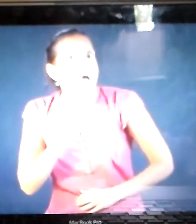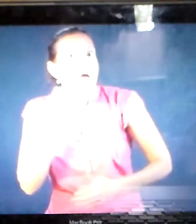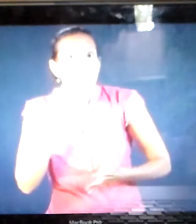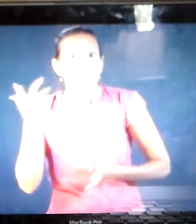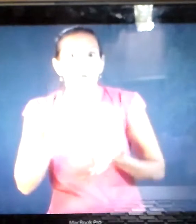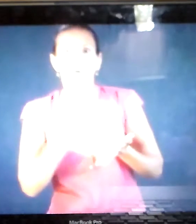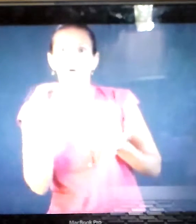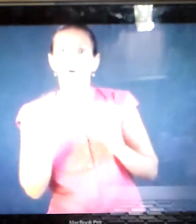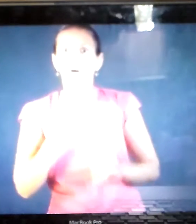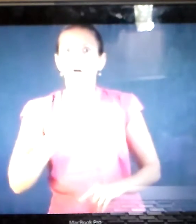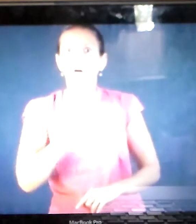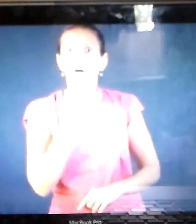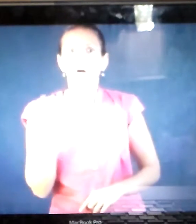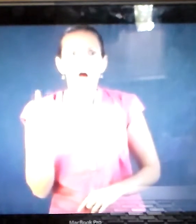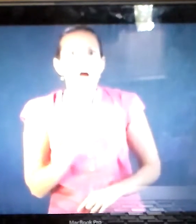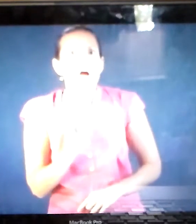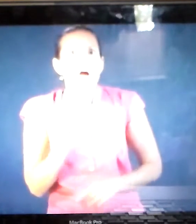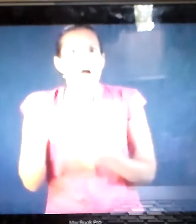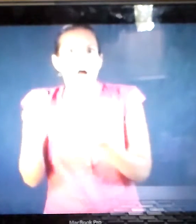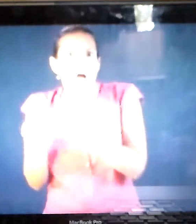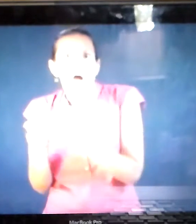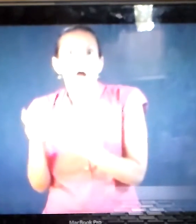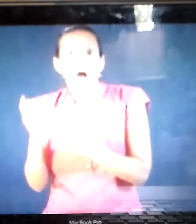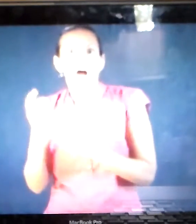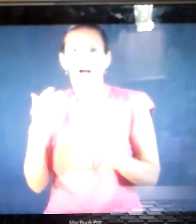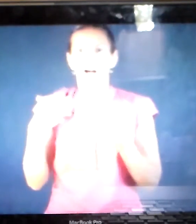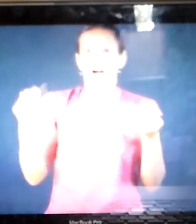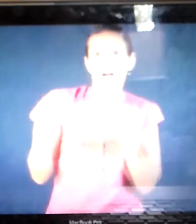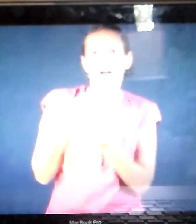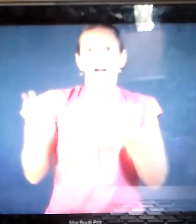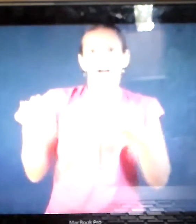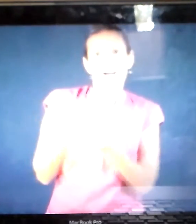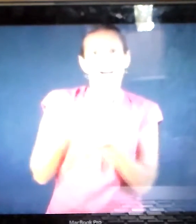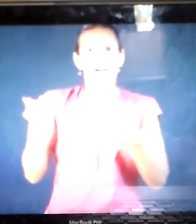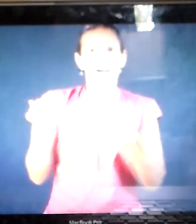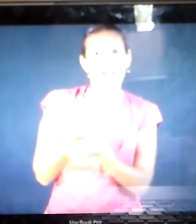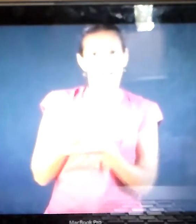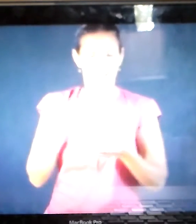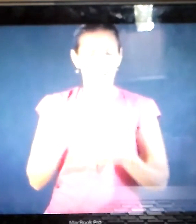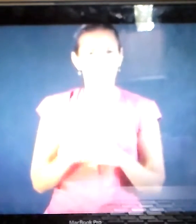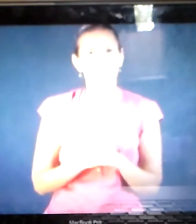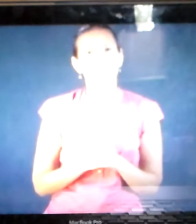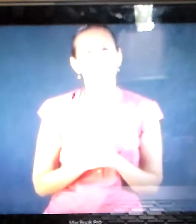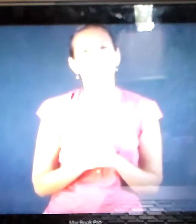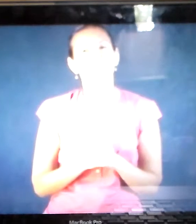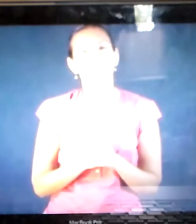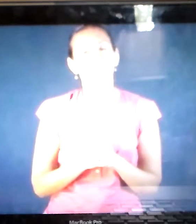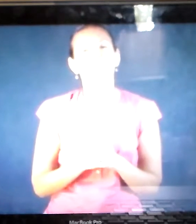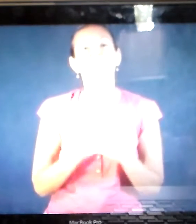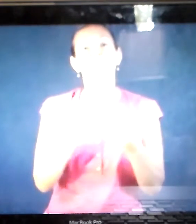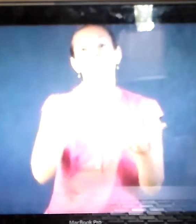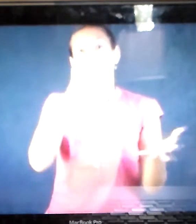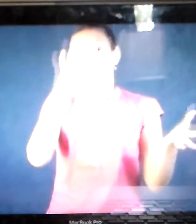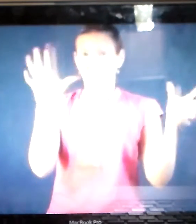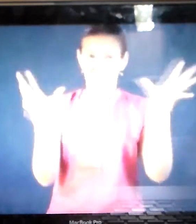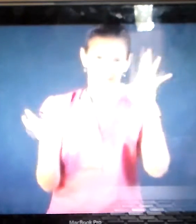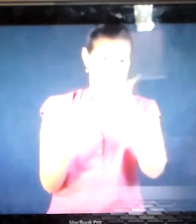one teacher from the deaf and the hearing, they could change the information and interact with each